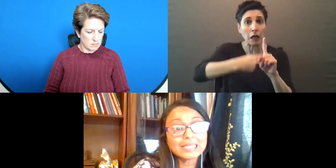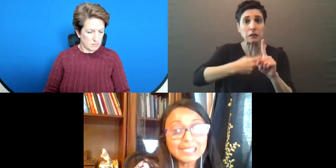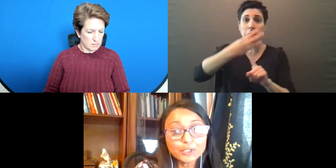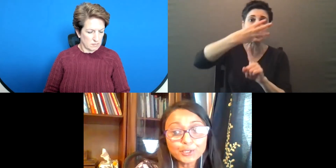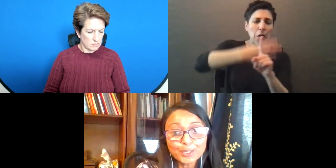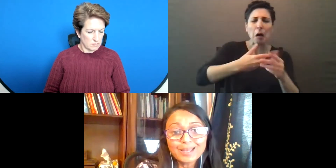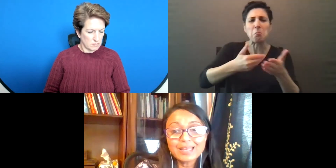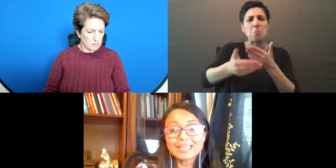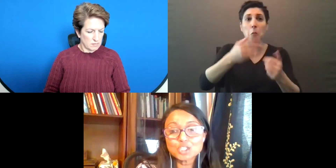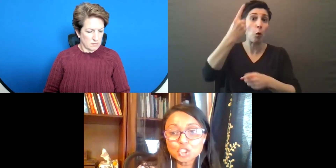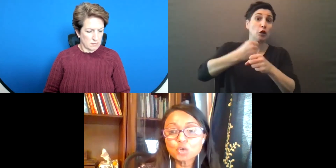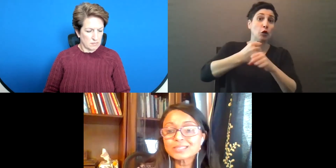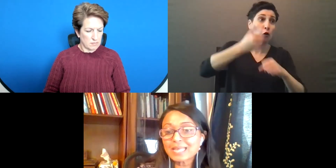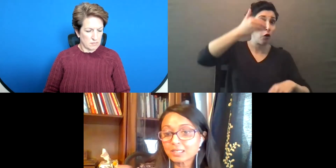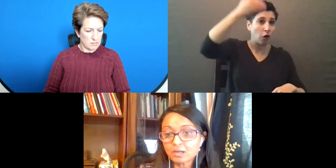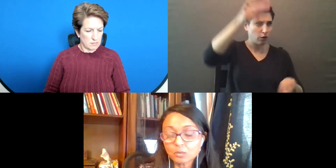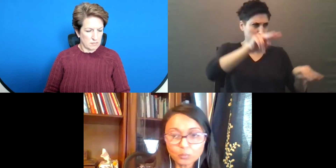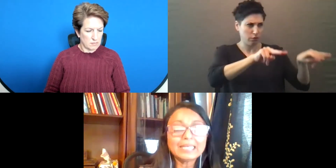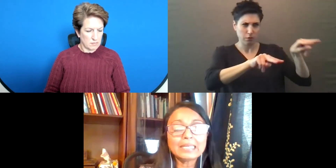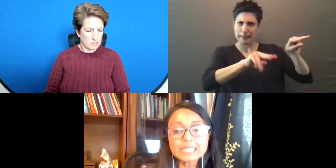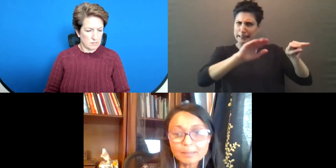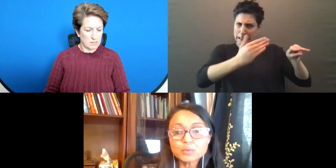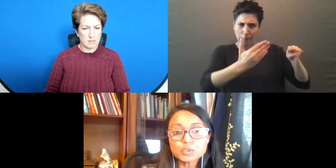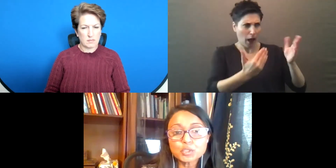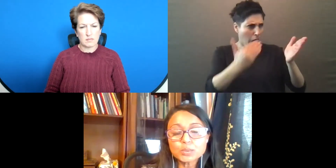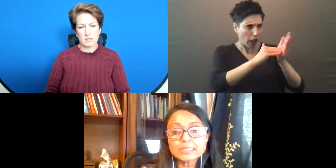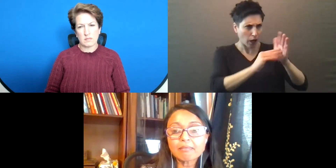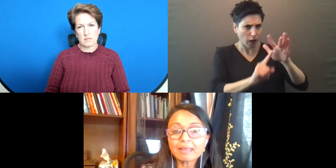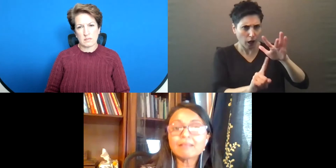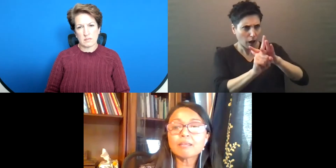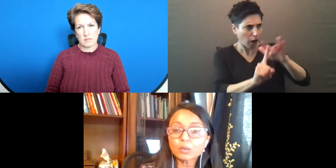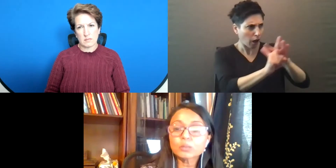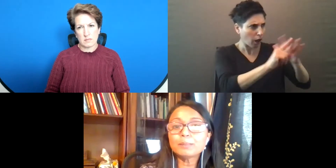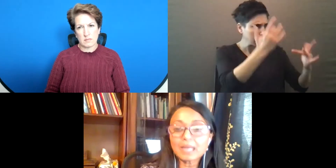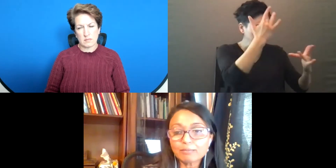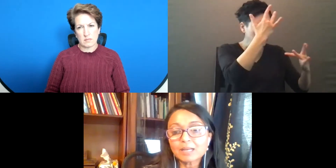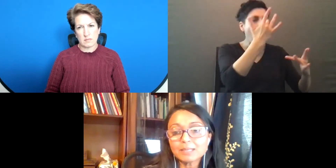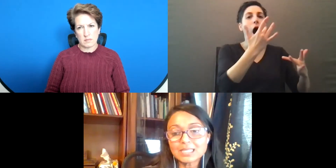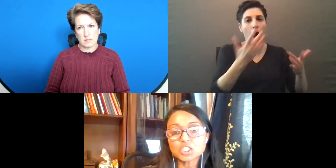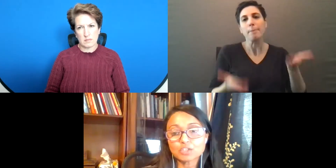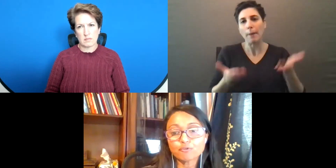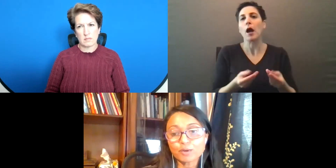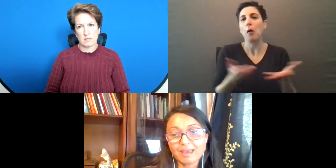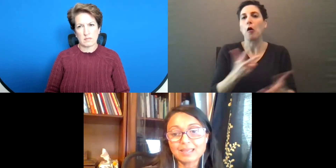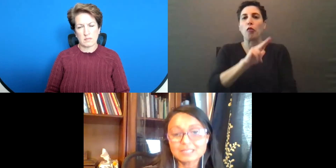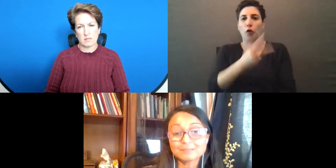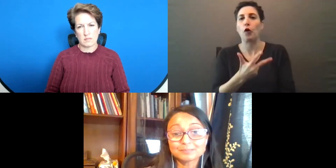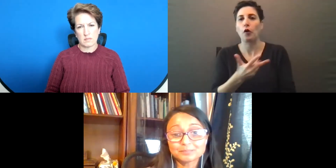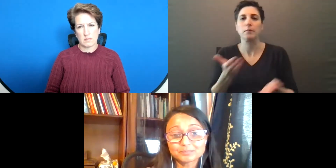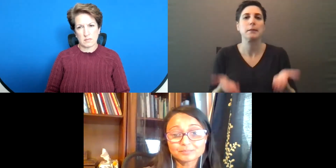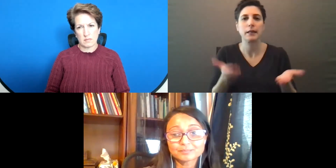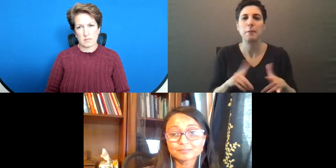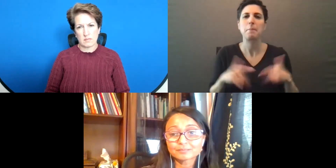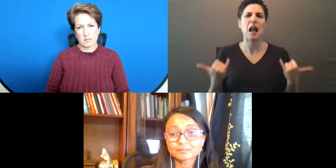months, a year, it shows that we need a booster dose, then there will be a recommendation for that.